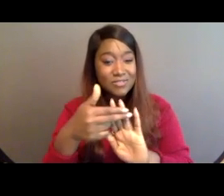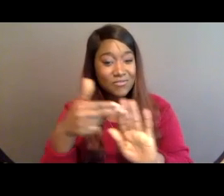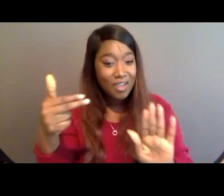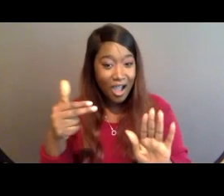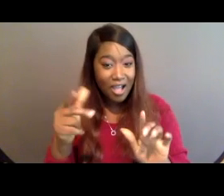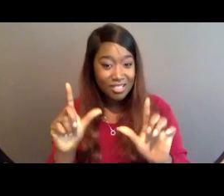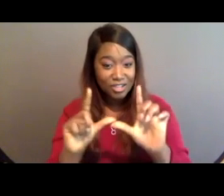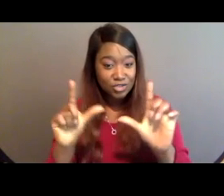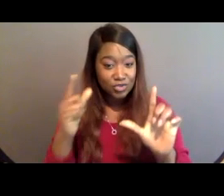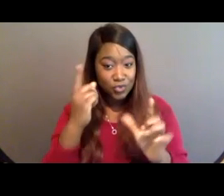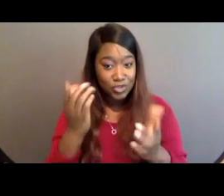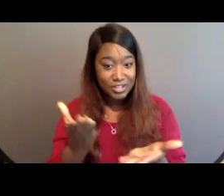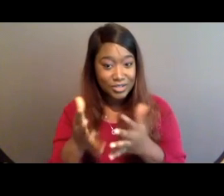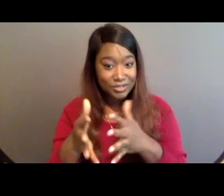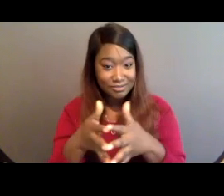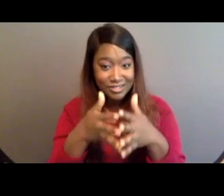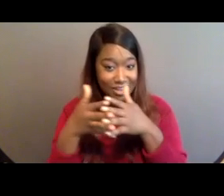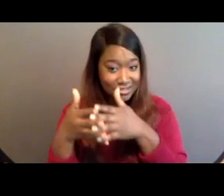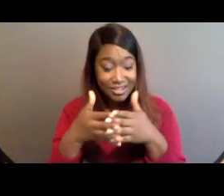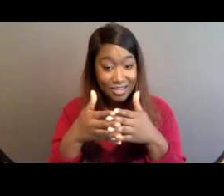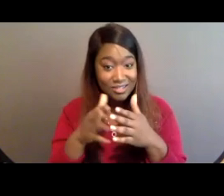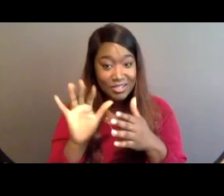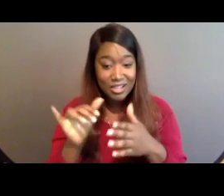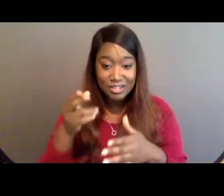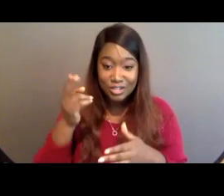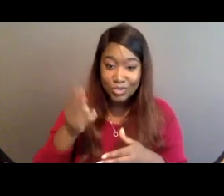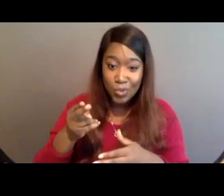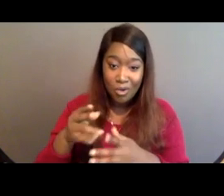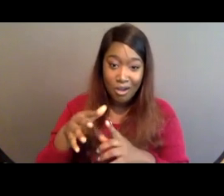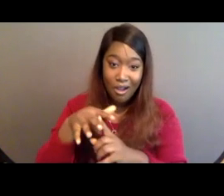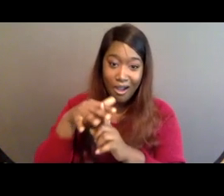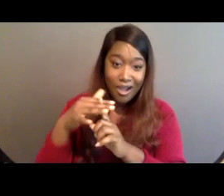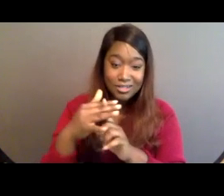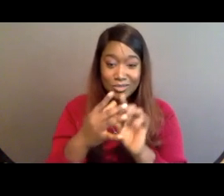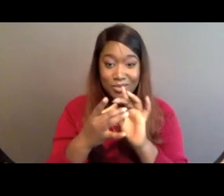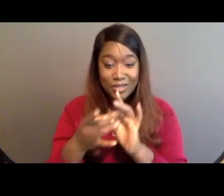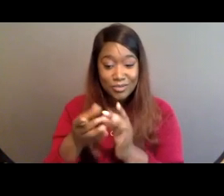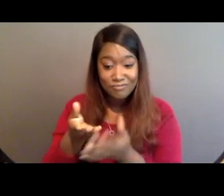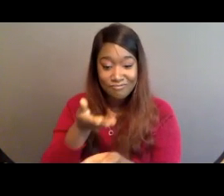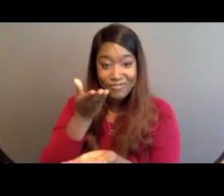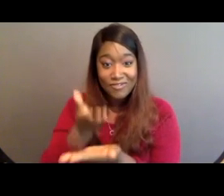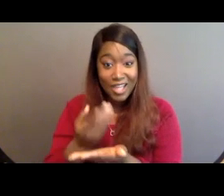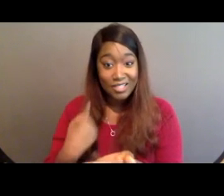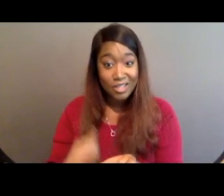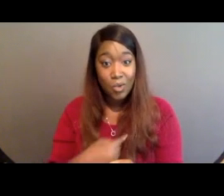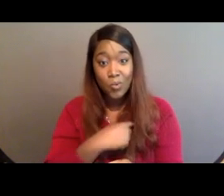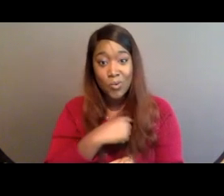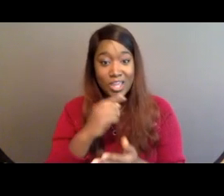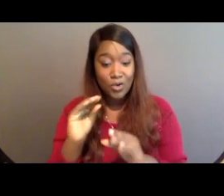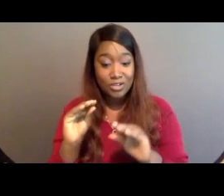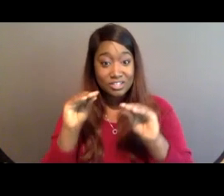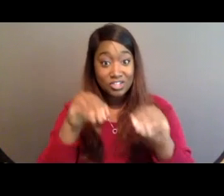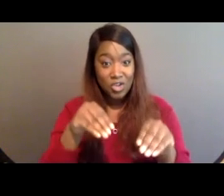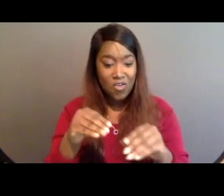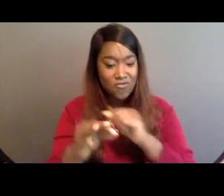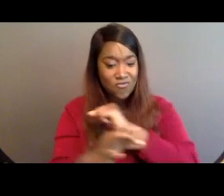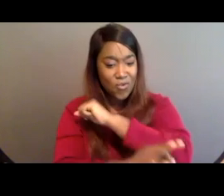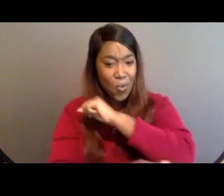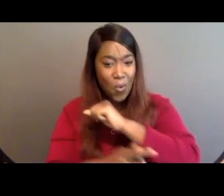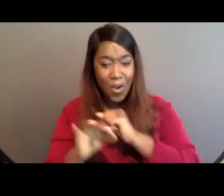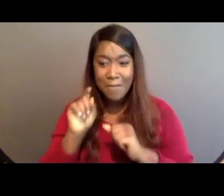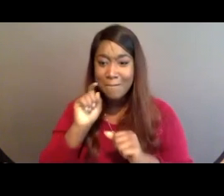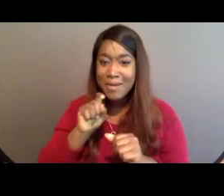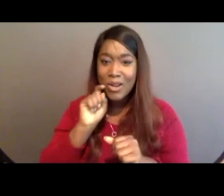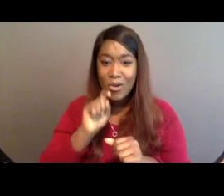States. And that's a historical context of the fact that we are inserting foreign metal objects into the